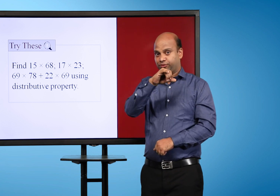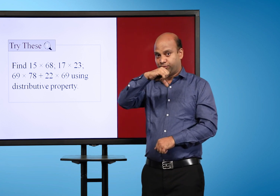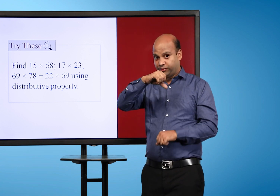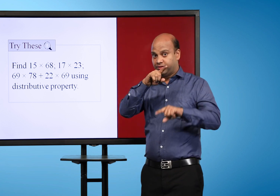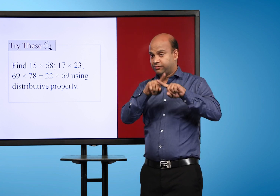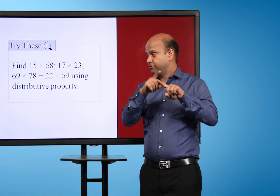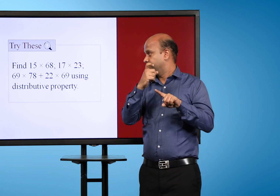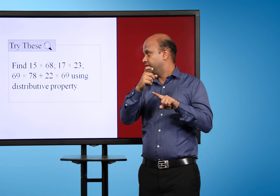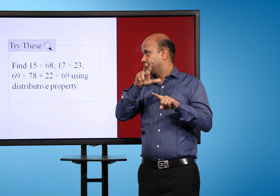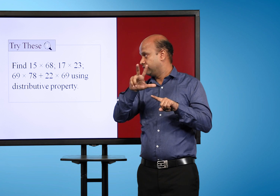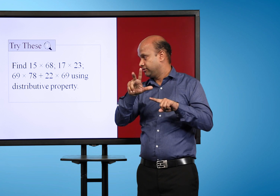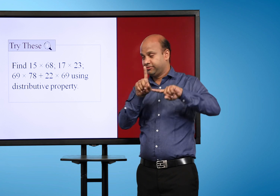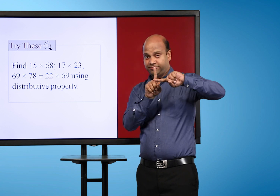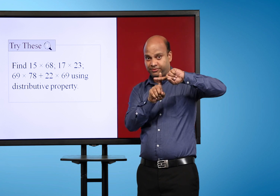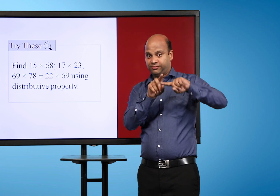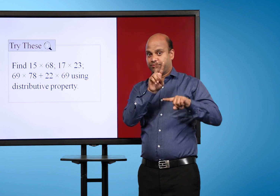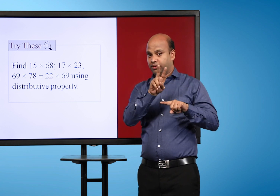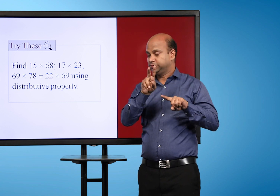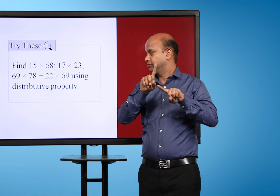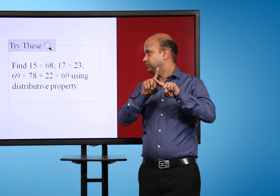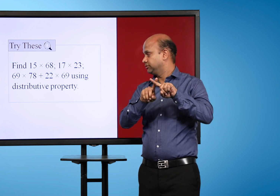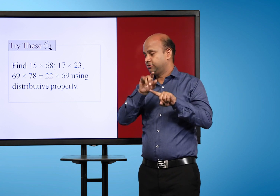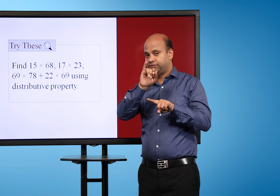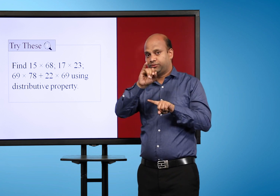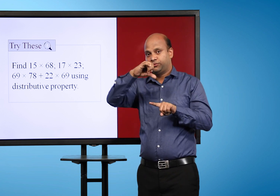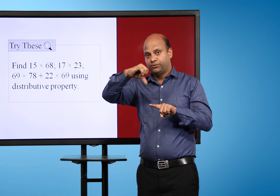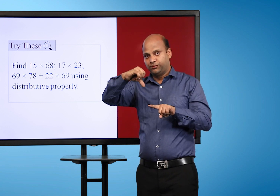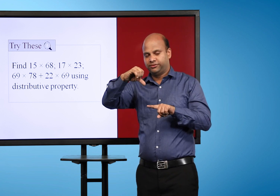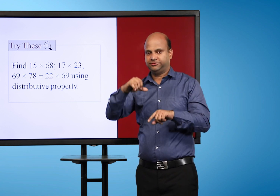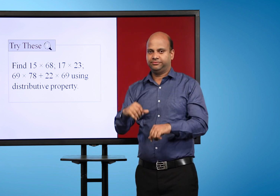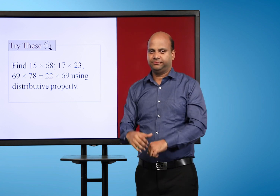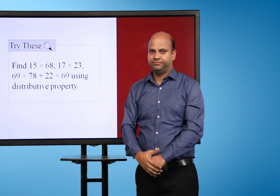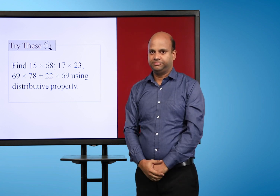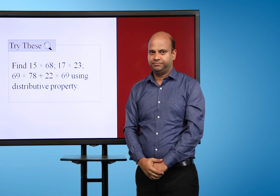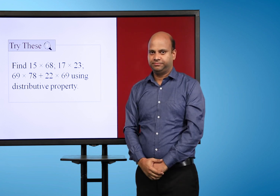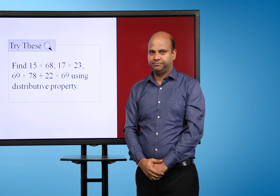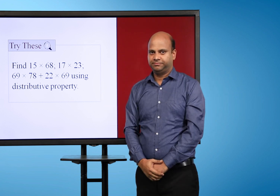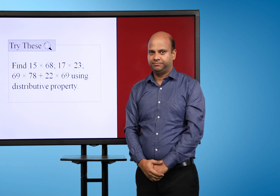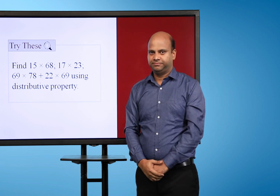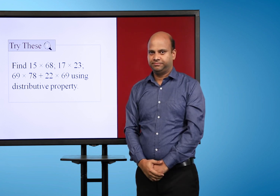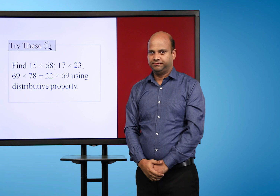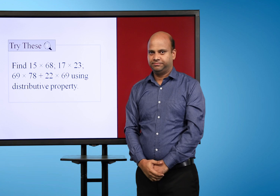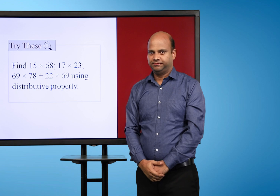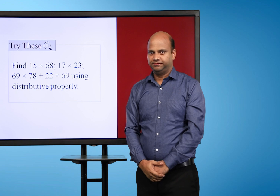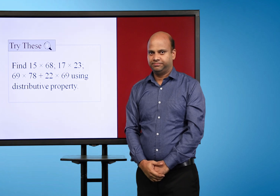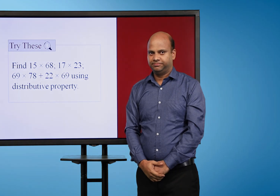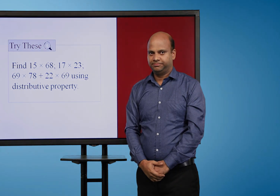69 multiplied by 78 plus 22 multiplied by 69 using distributive property.